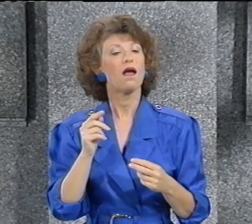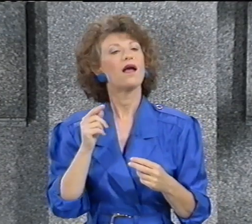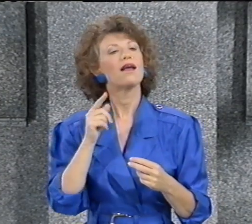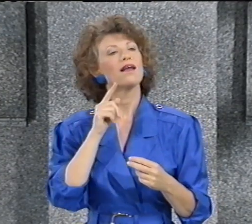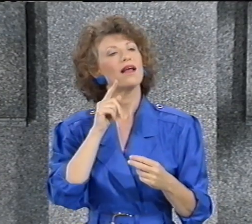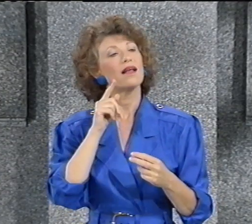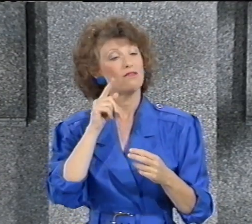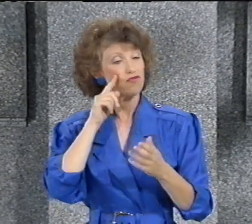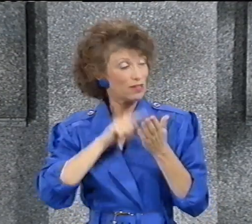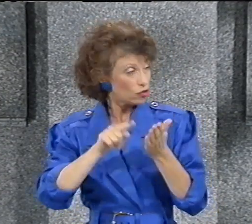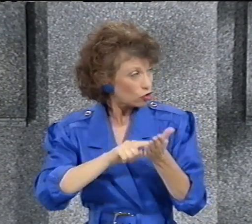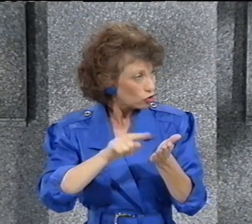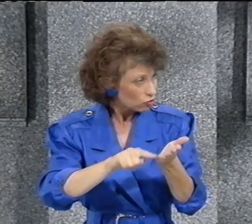here,